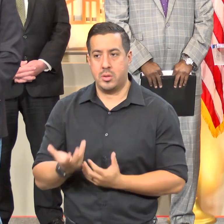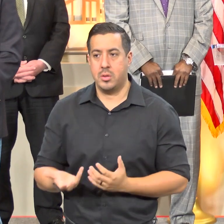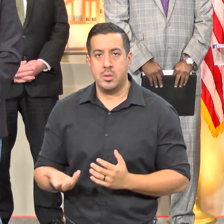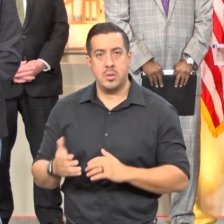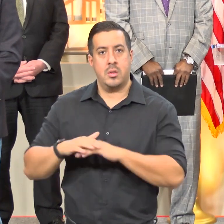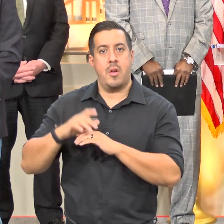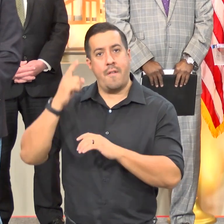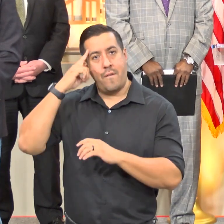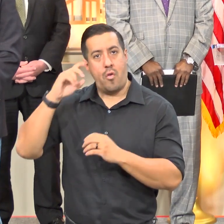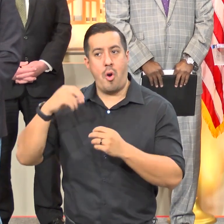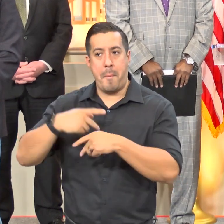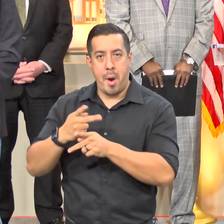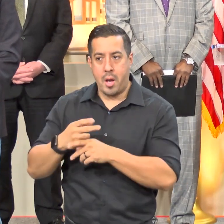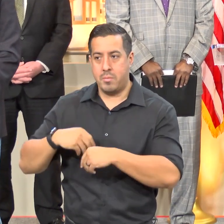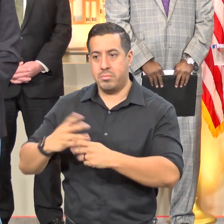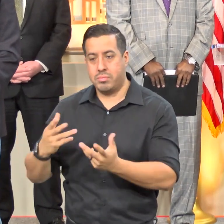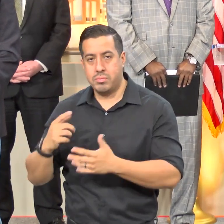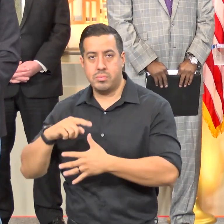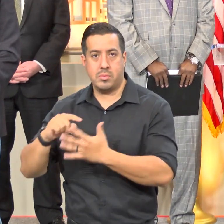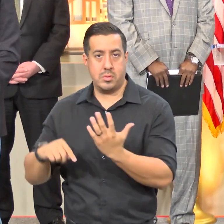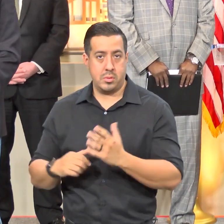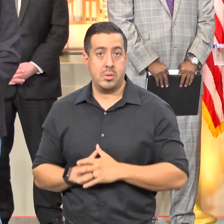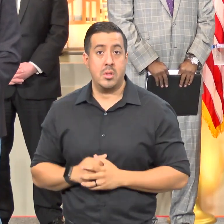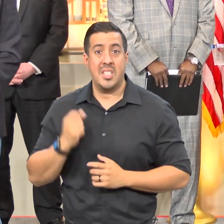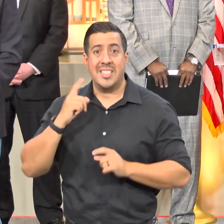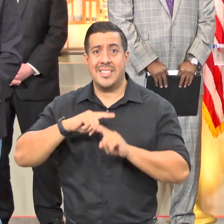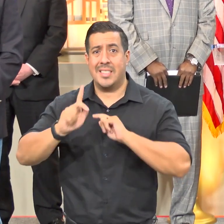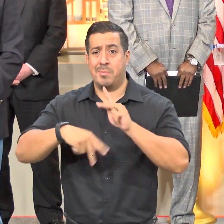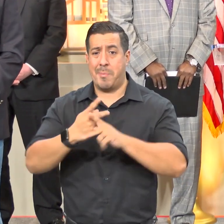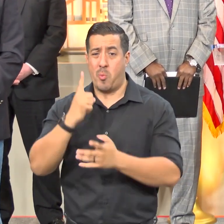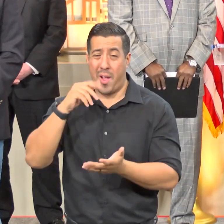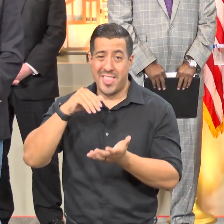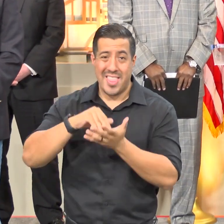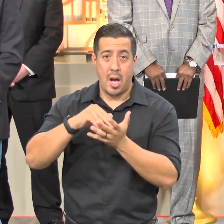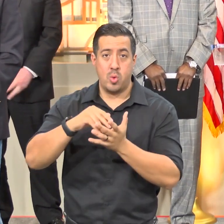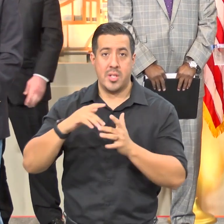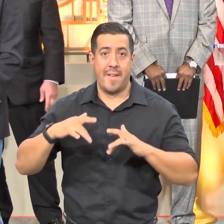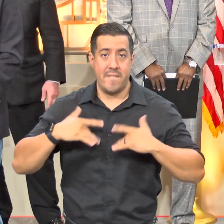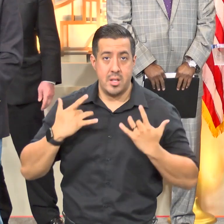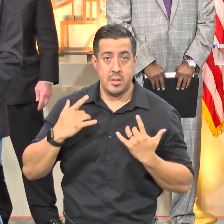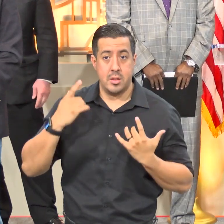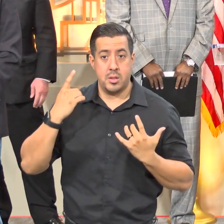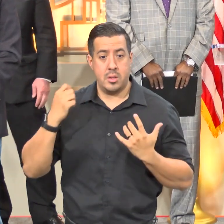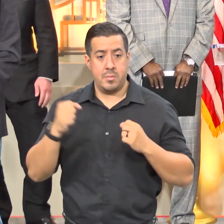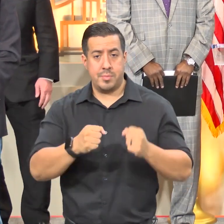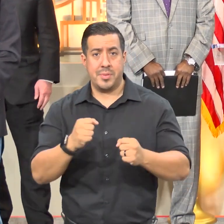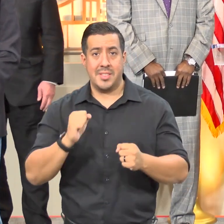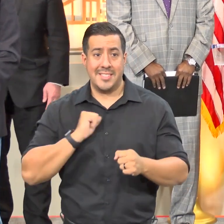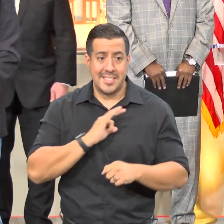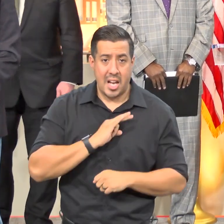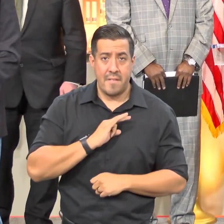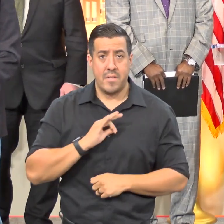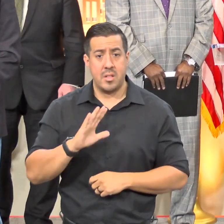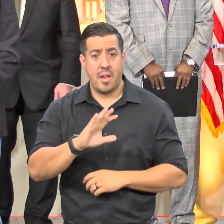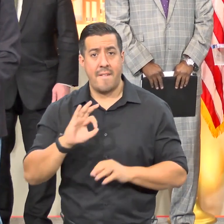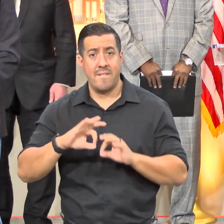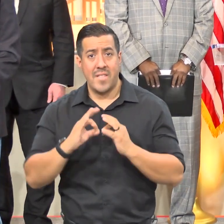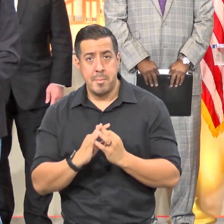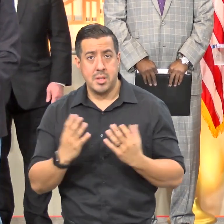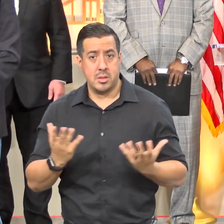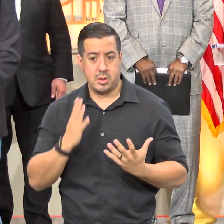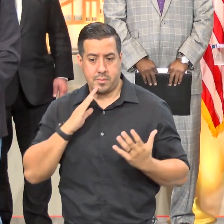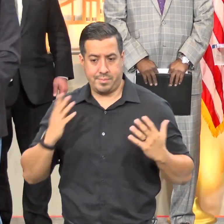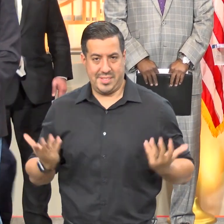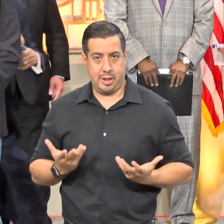product. This includes thousands of events, and more importantly, staff and their families right here in